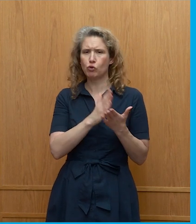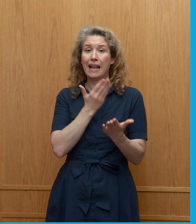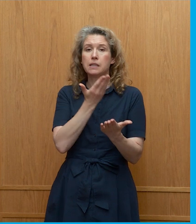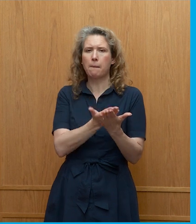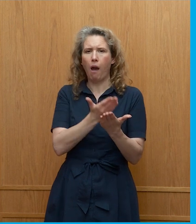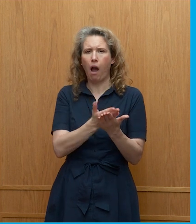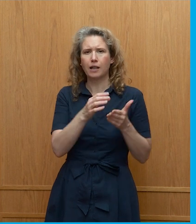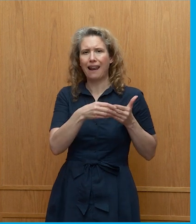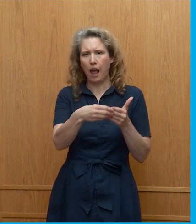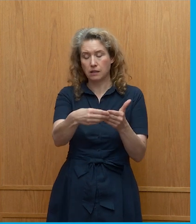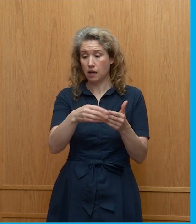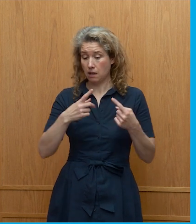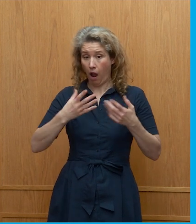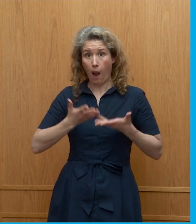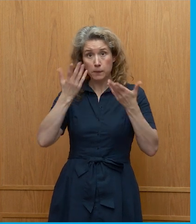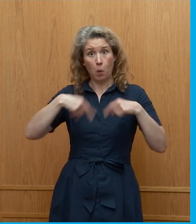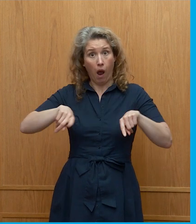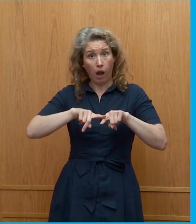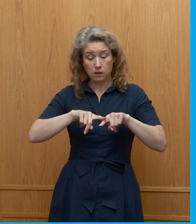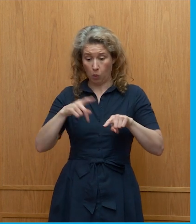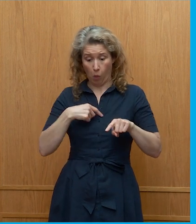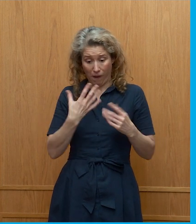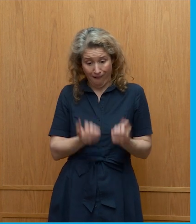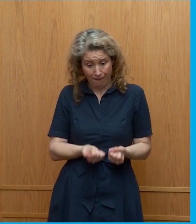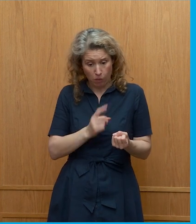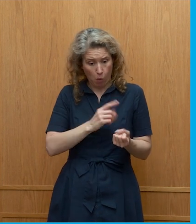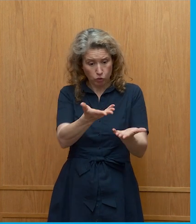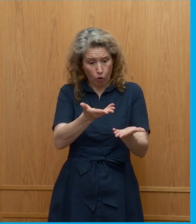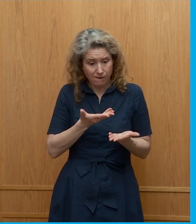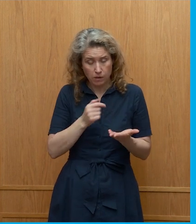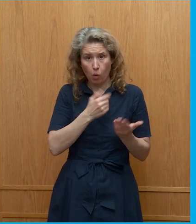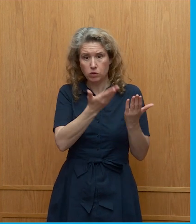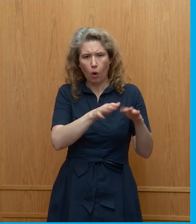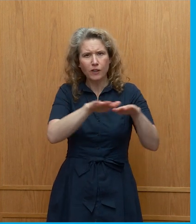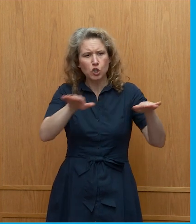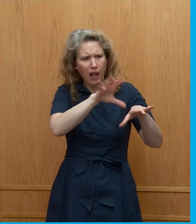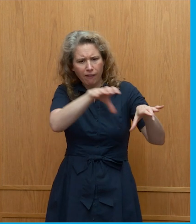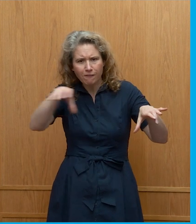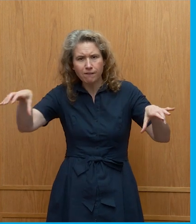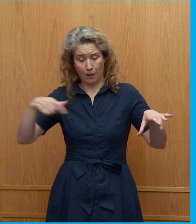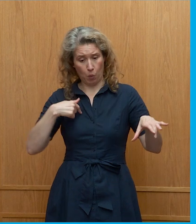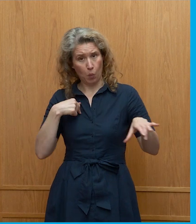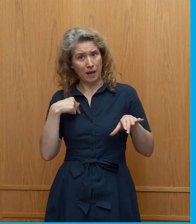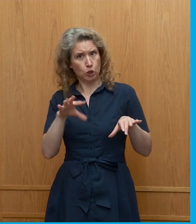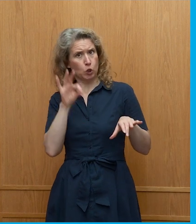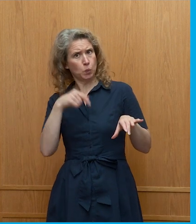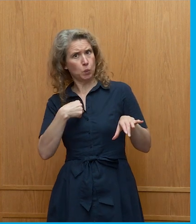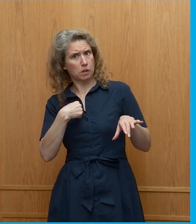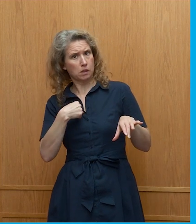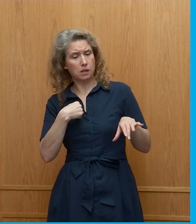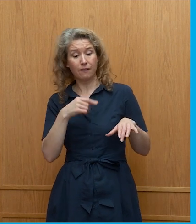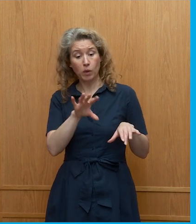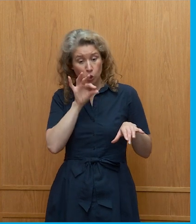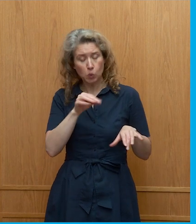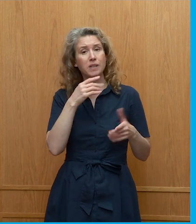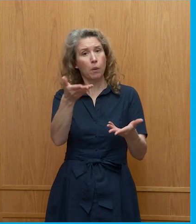really up to us what we like and what is going to be produced so we are in charge of of that change and i think people should